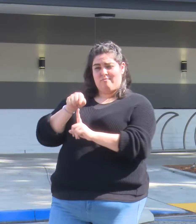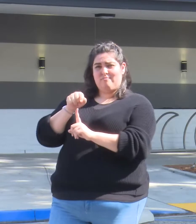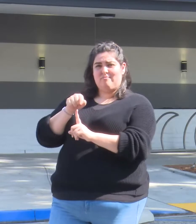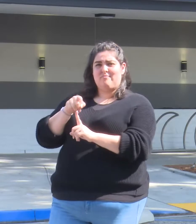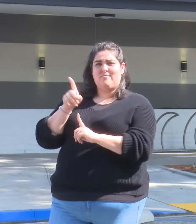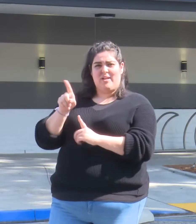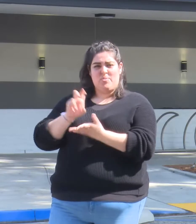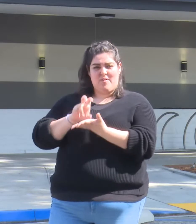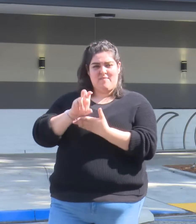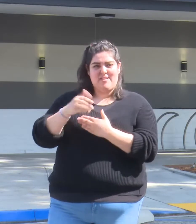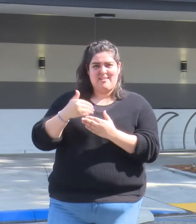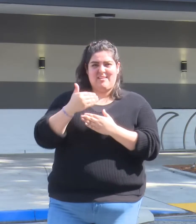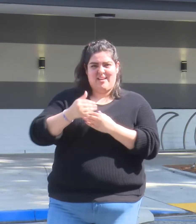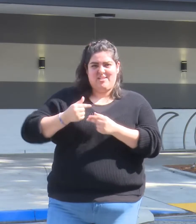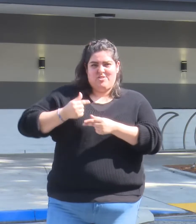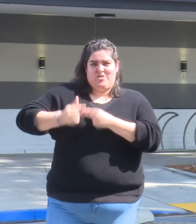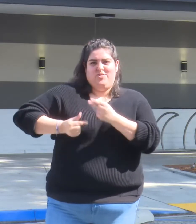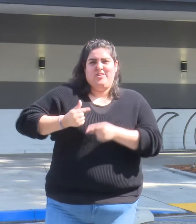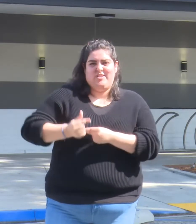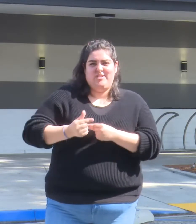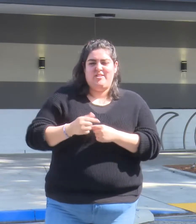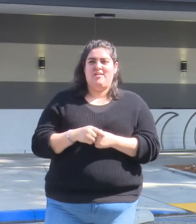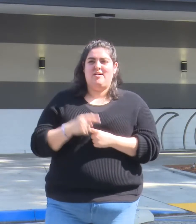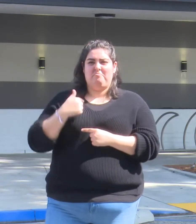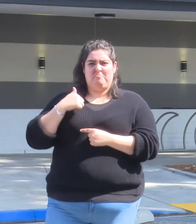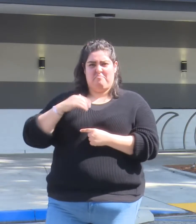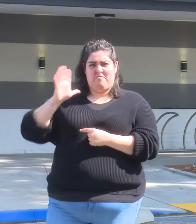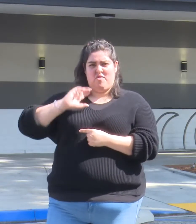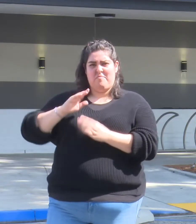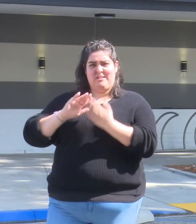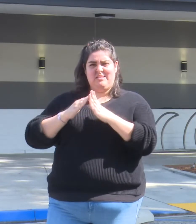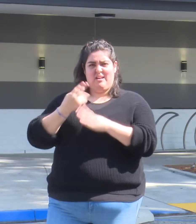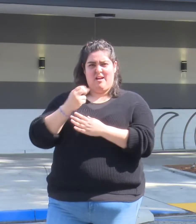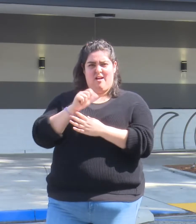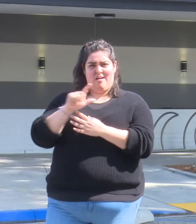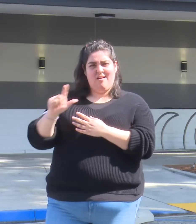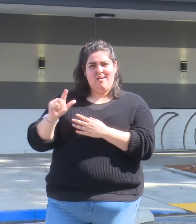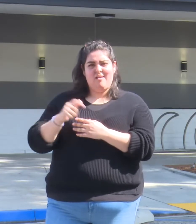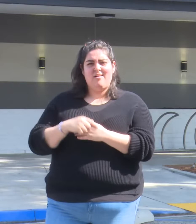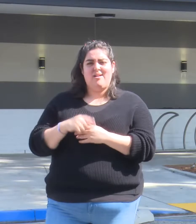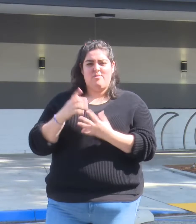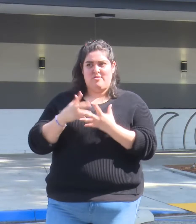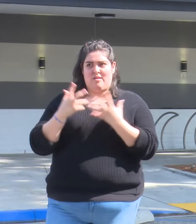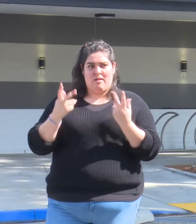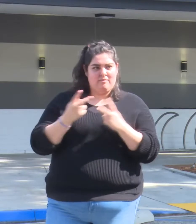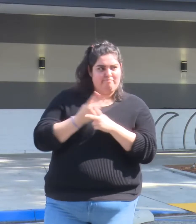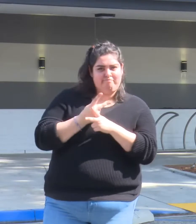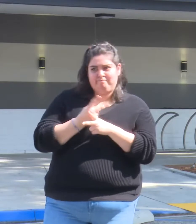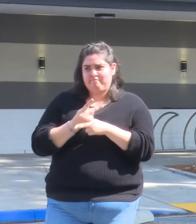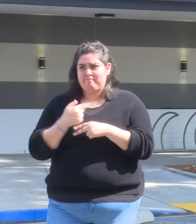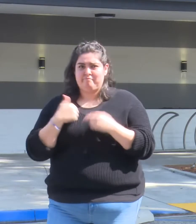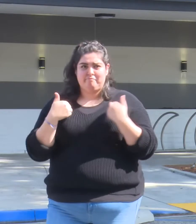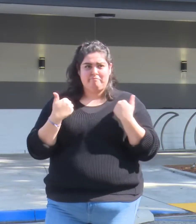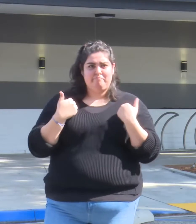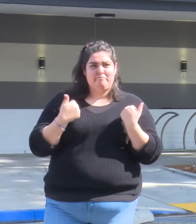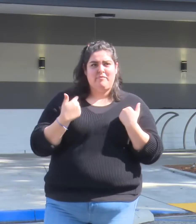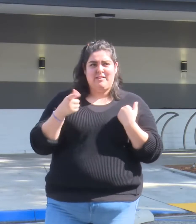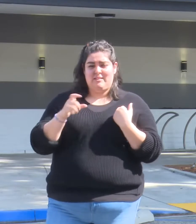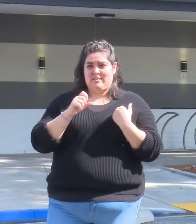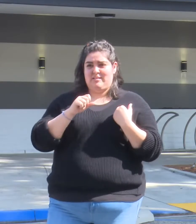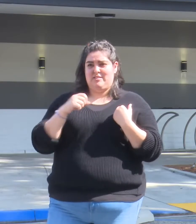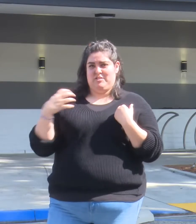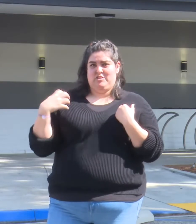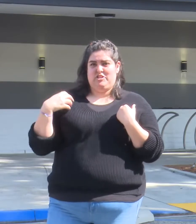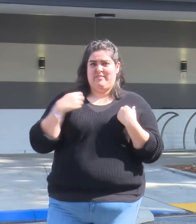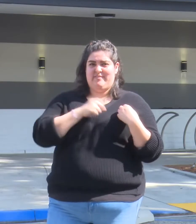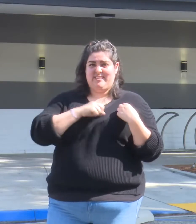generation. He would come in, I was at City Hall, and I'll tell you, there's a lot to figure out. I was a 26-year-old chief of staff and didn't know a